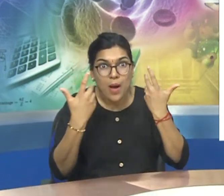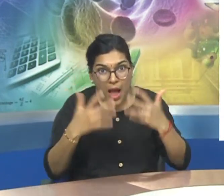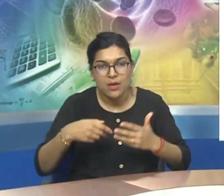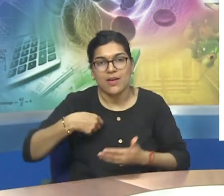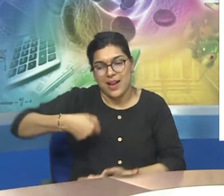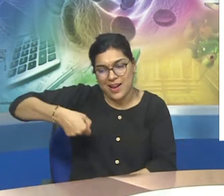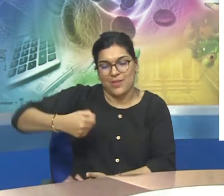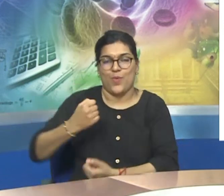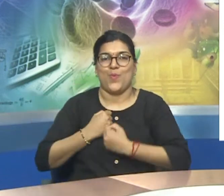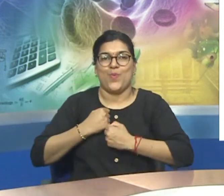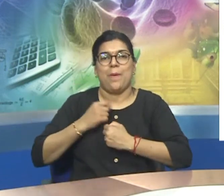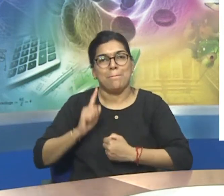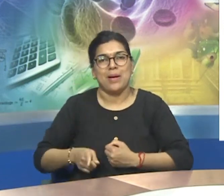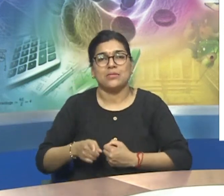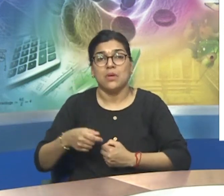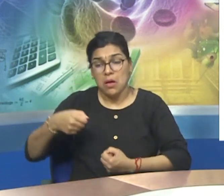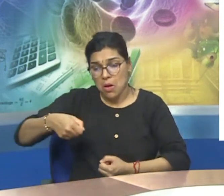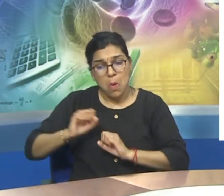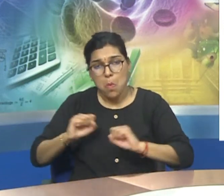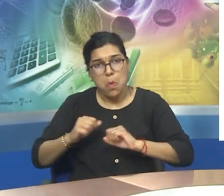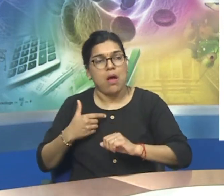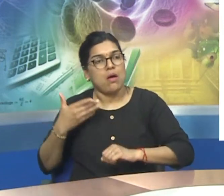reusing, recycling of material.